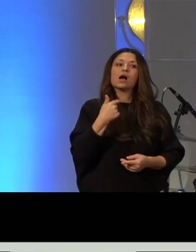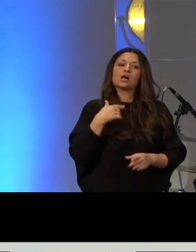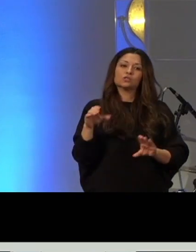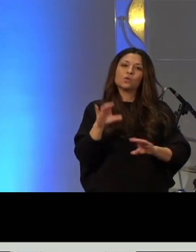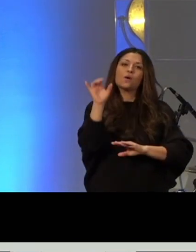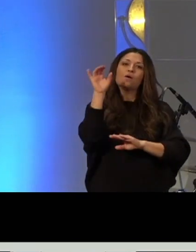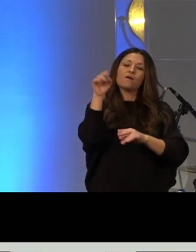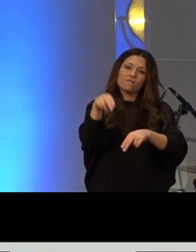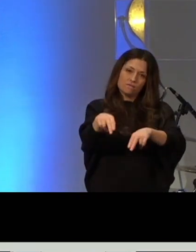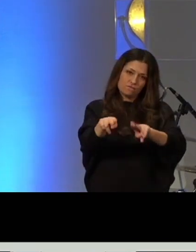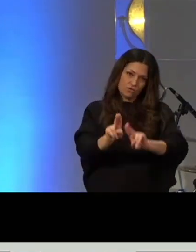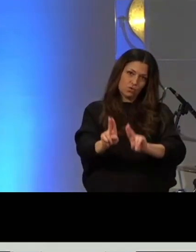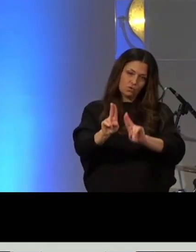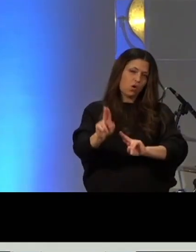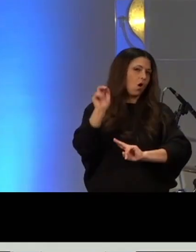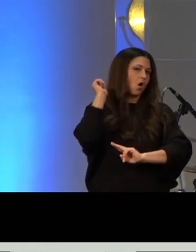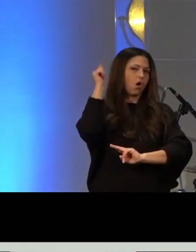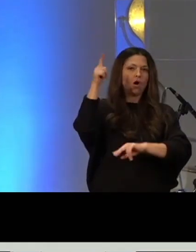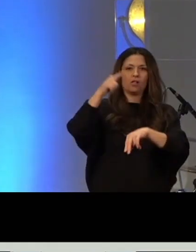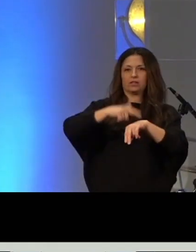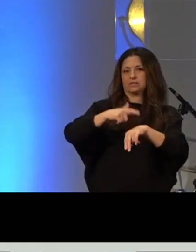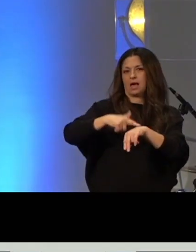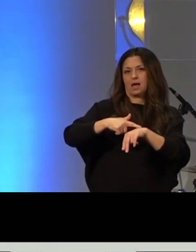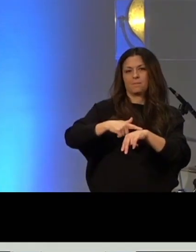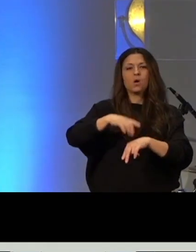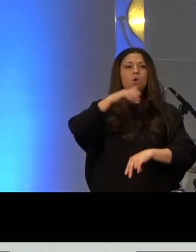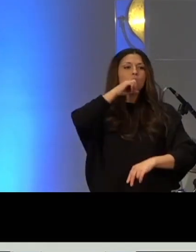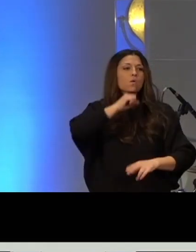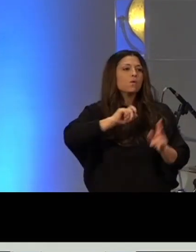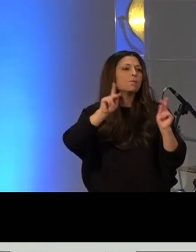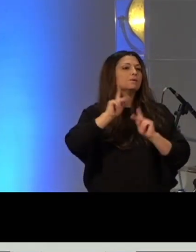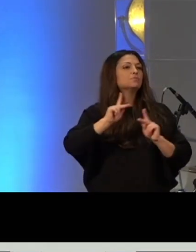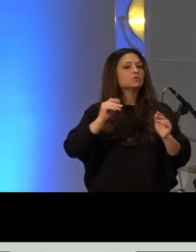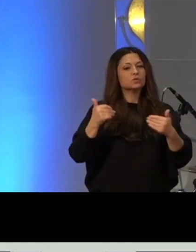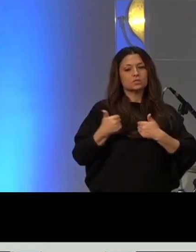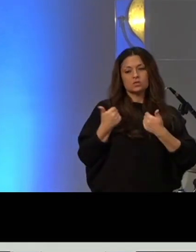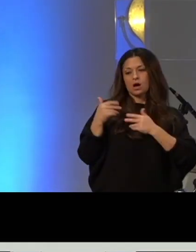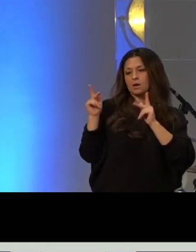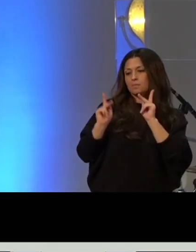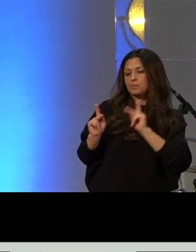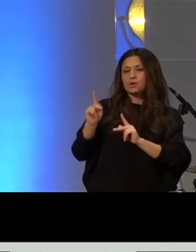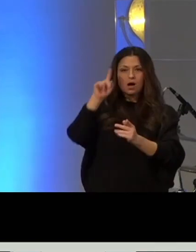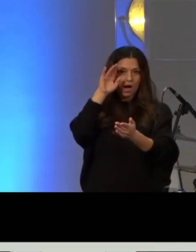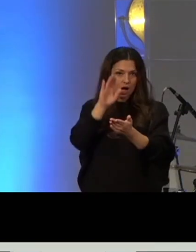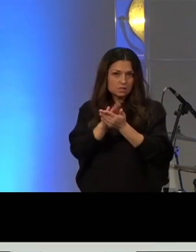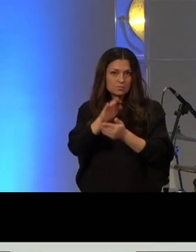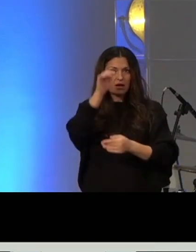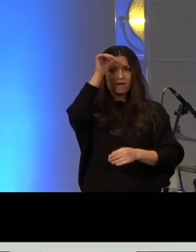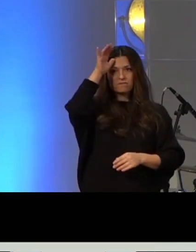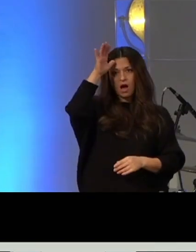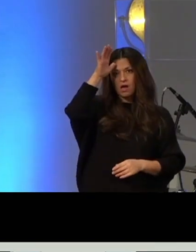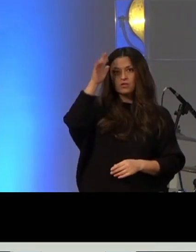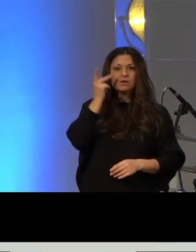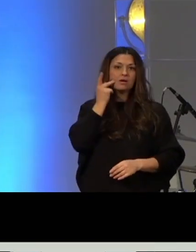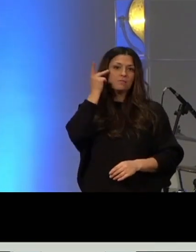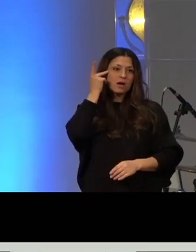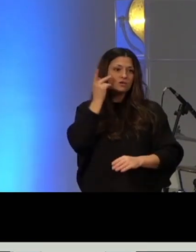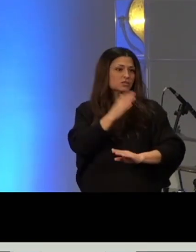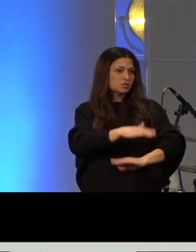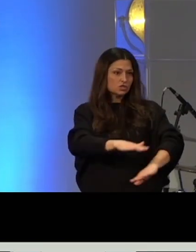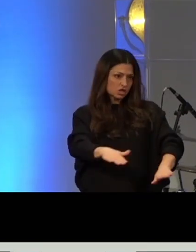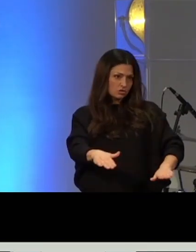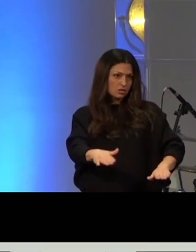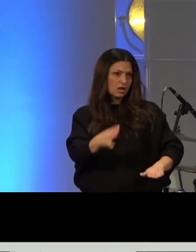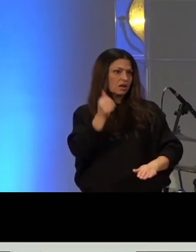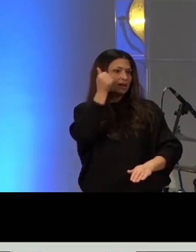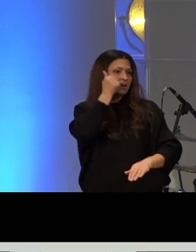time. Old people, young people, husbands, fathers, parents, children. And every